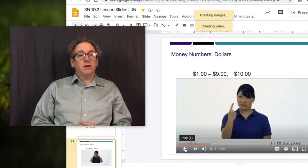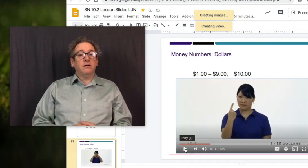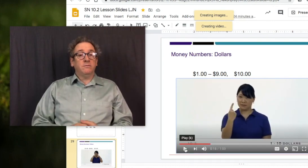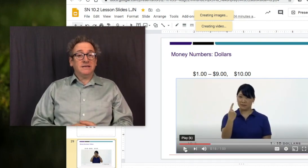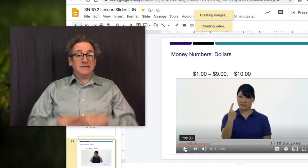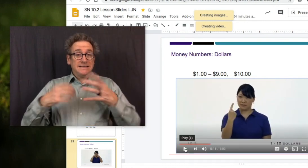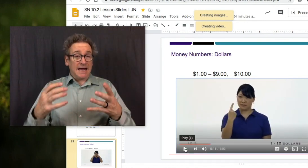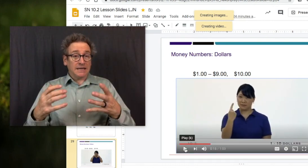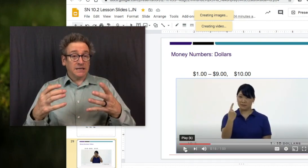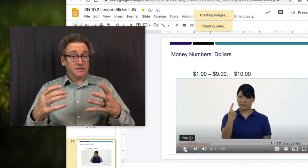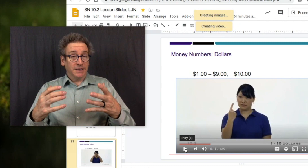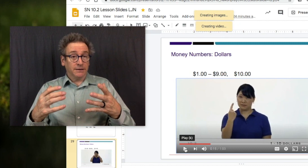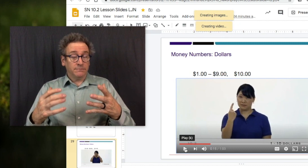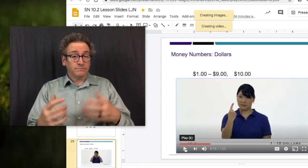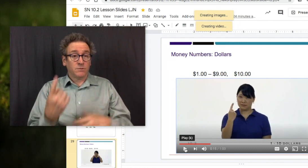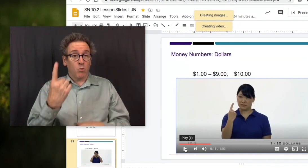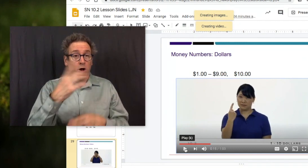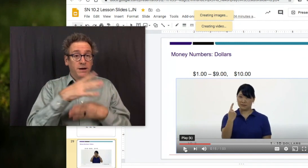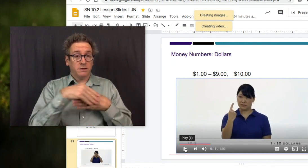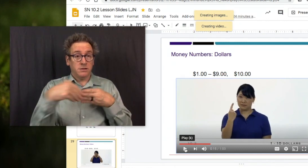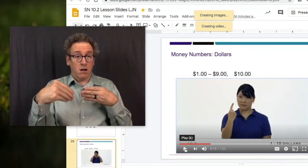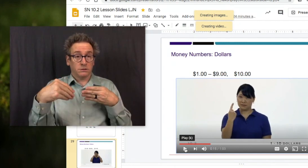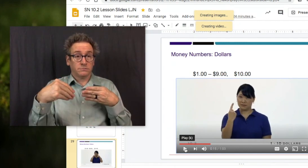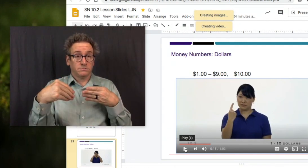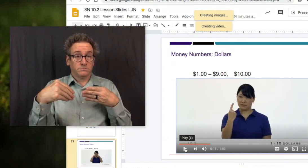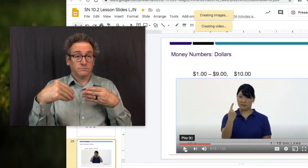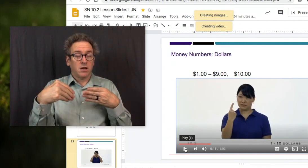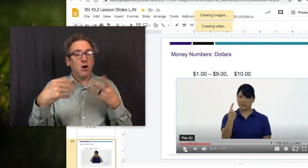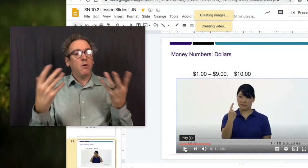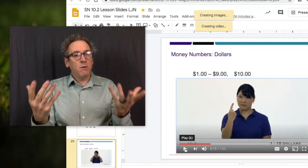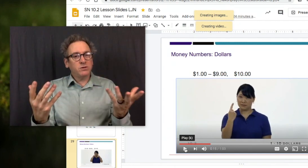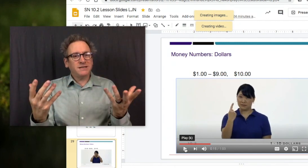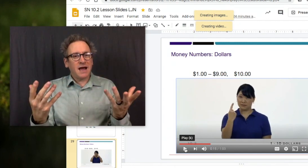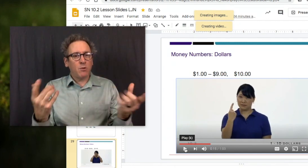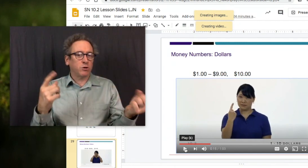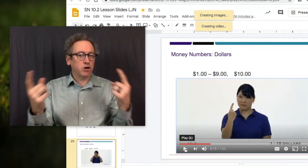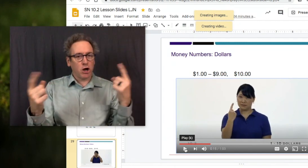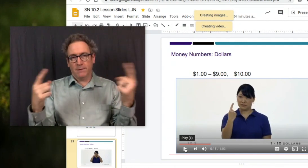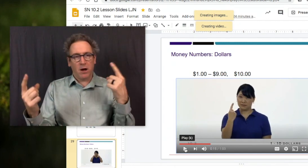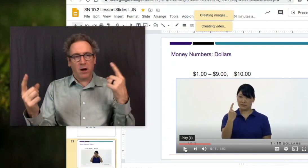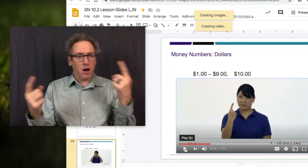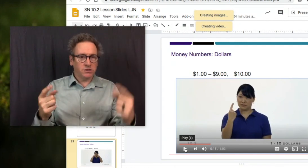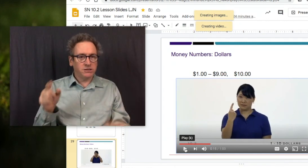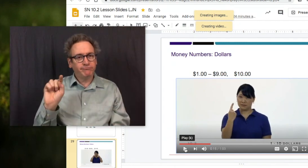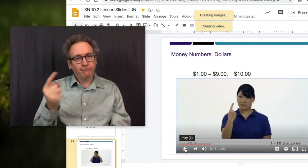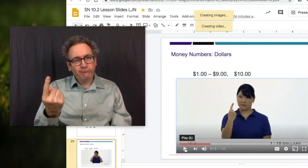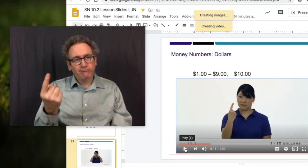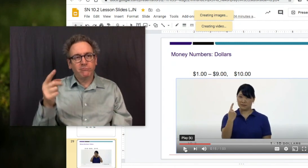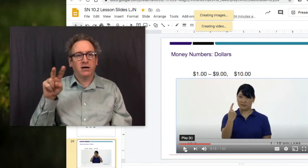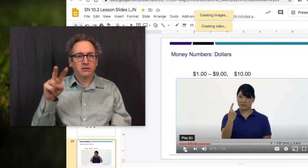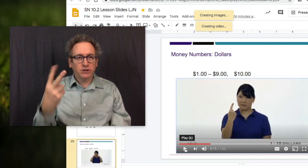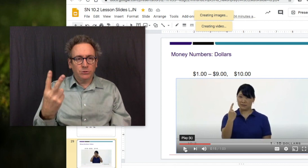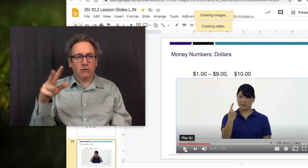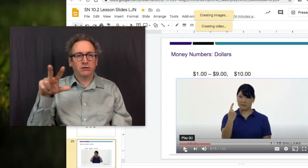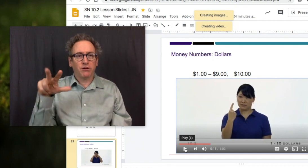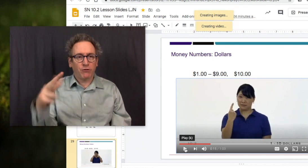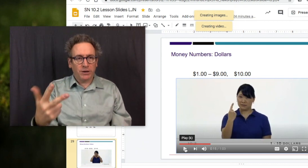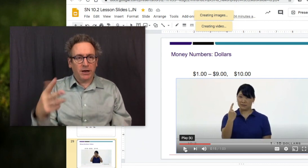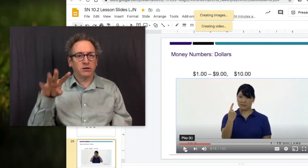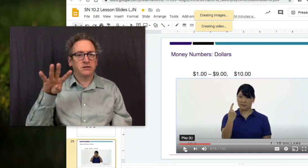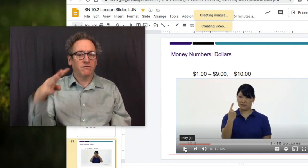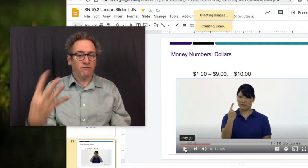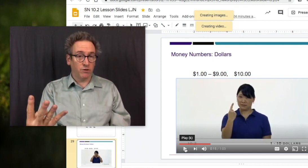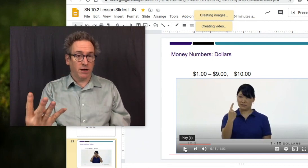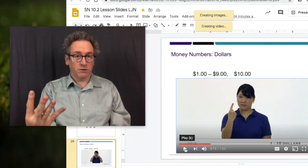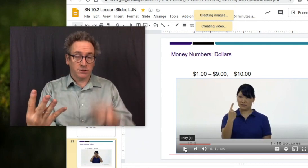So technically speaking, $1. Most of the time when we're talking about amounts, $2,